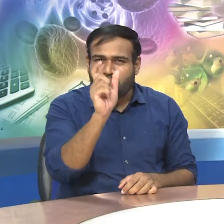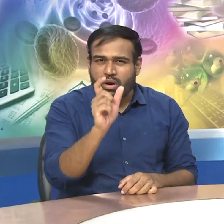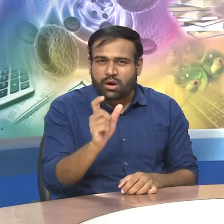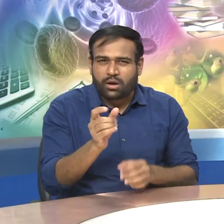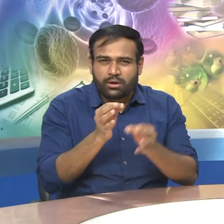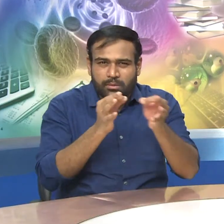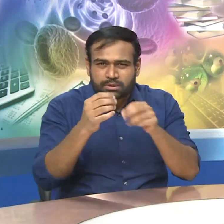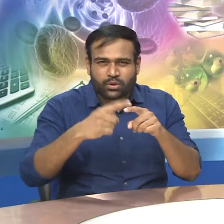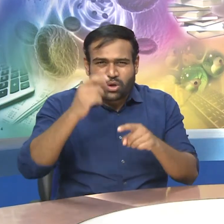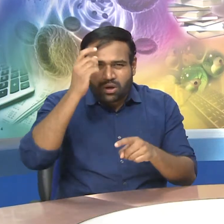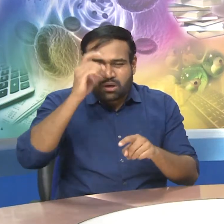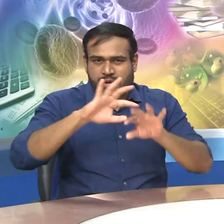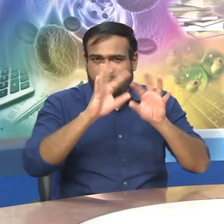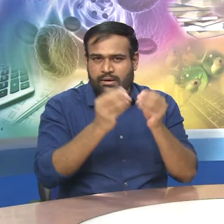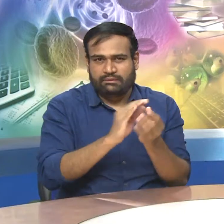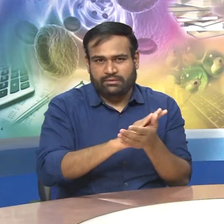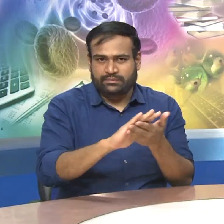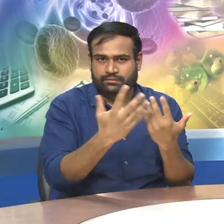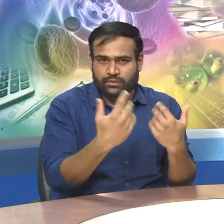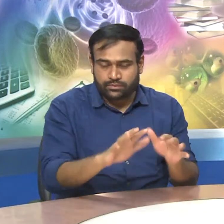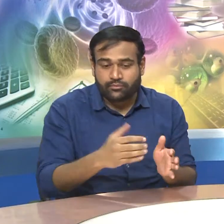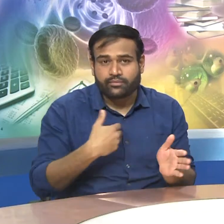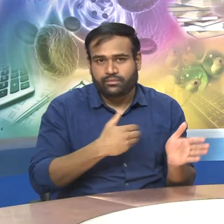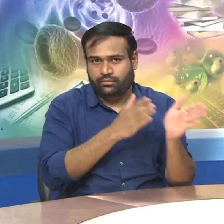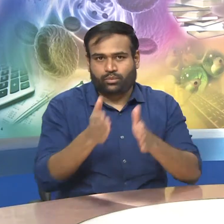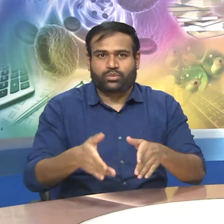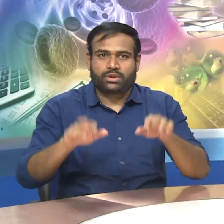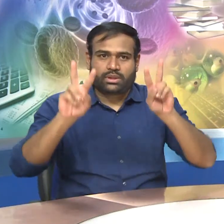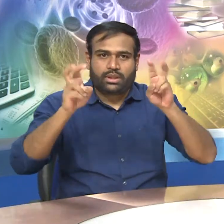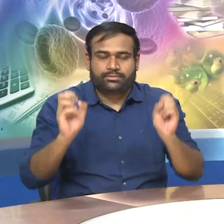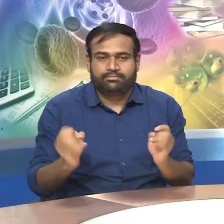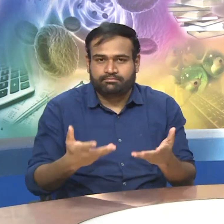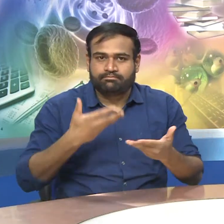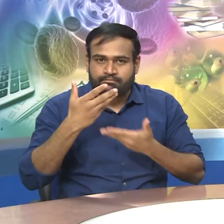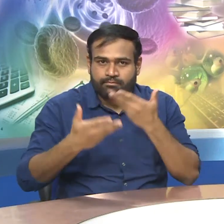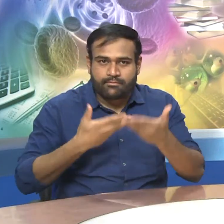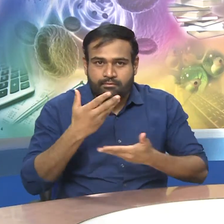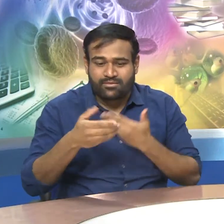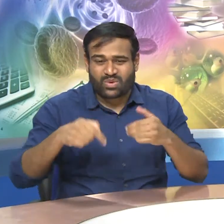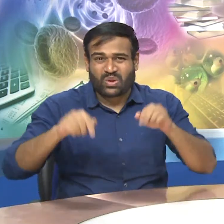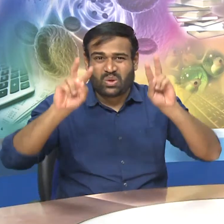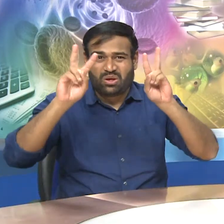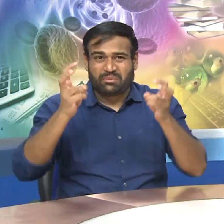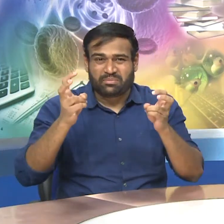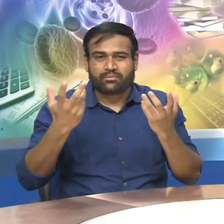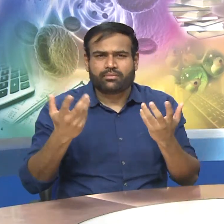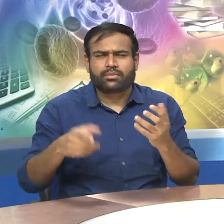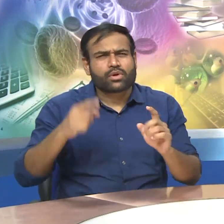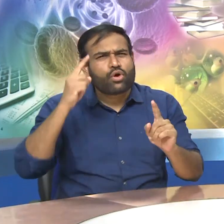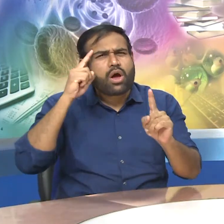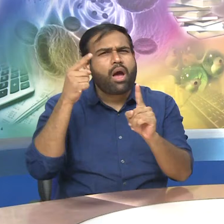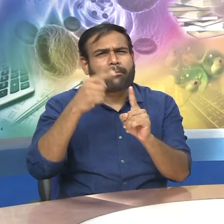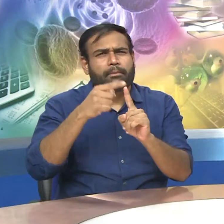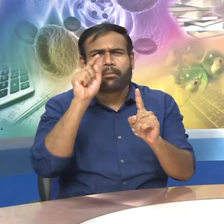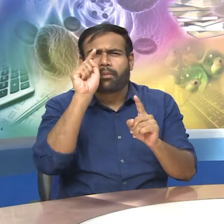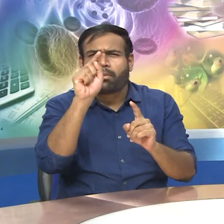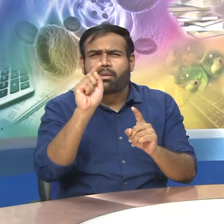Now, we already discussed about difficult words. Now we will do objectives.